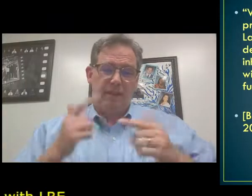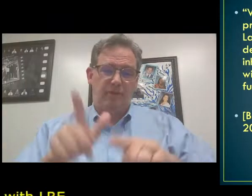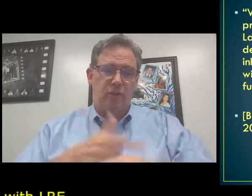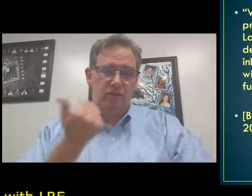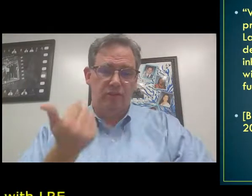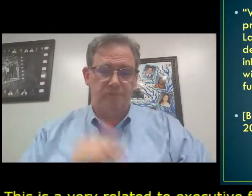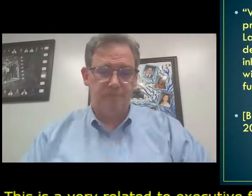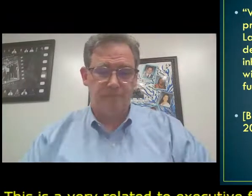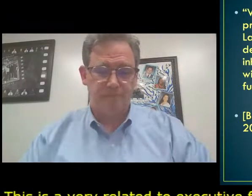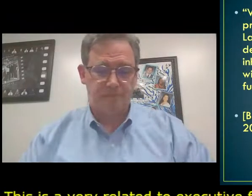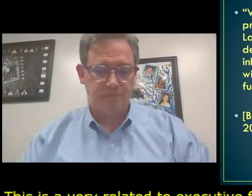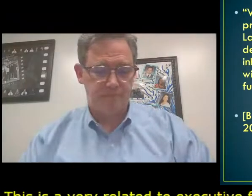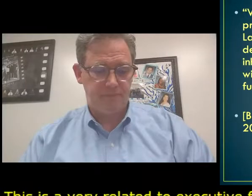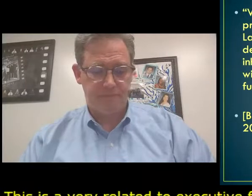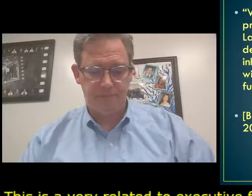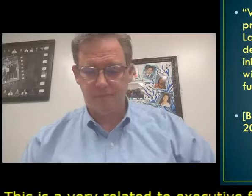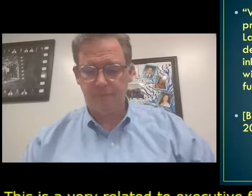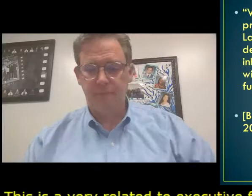interactions with others.